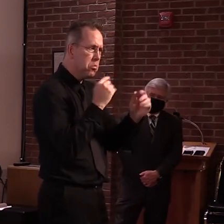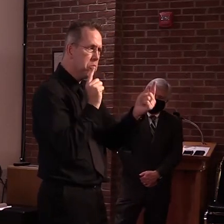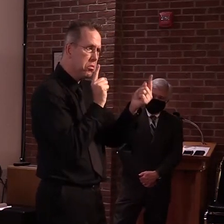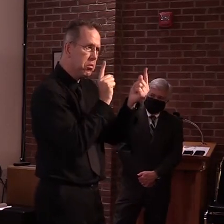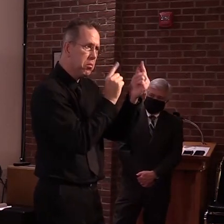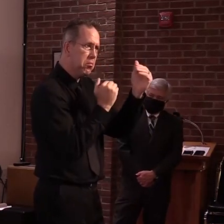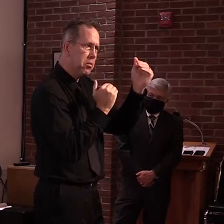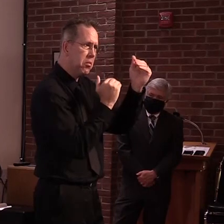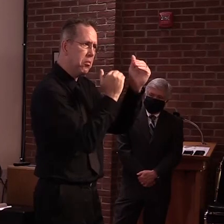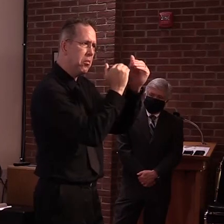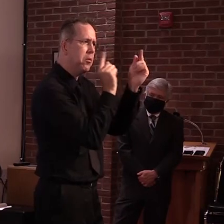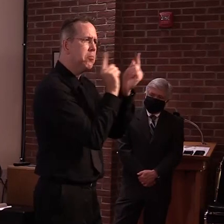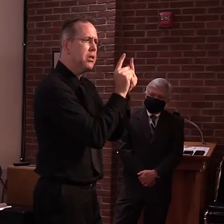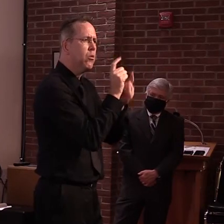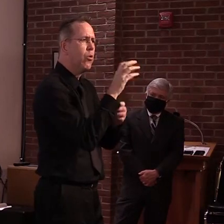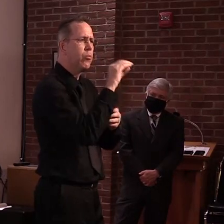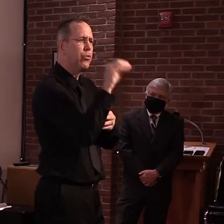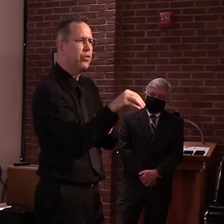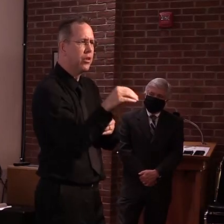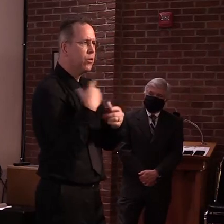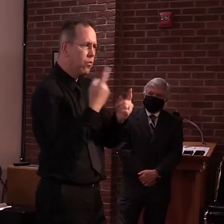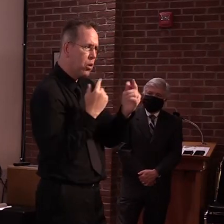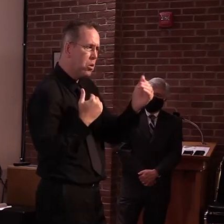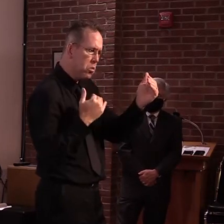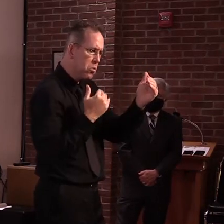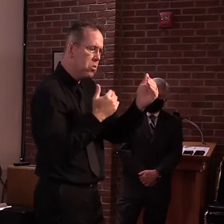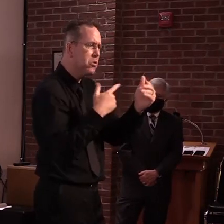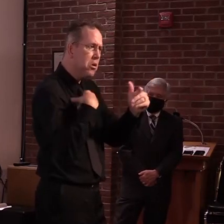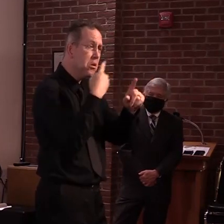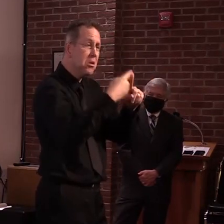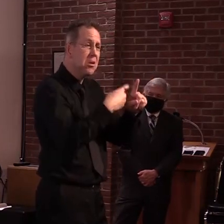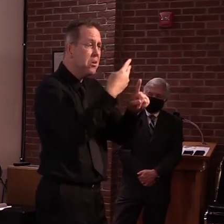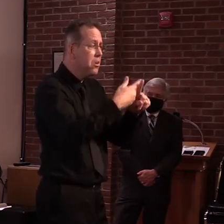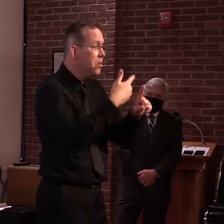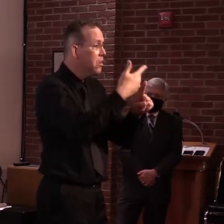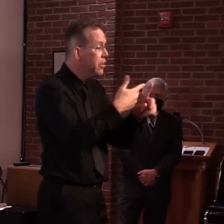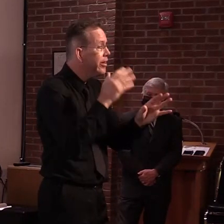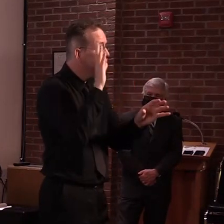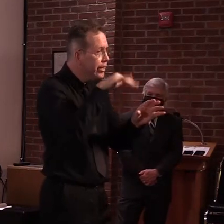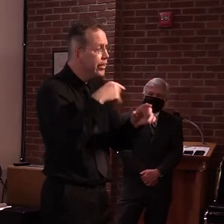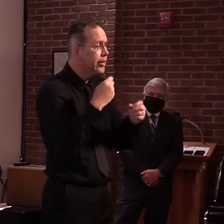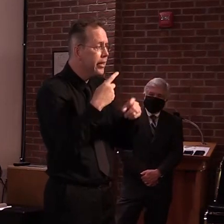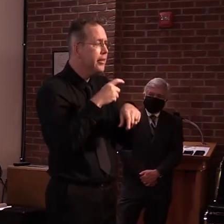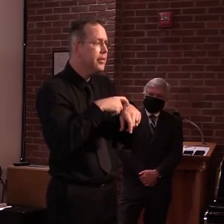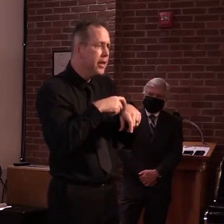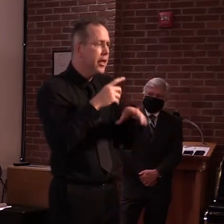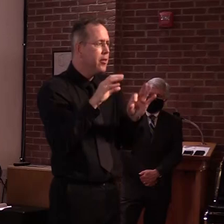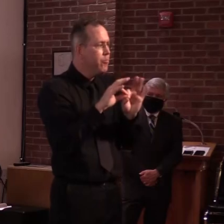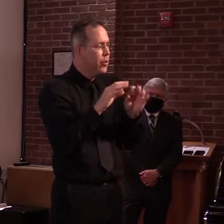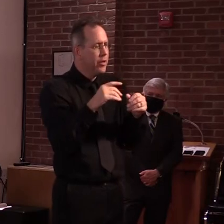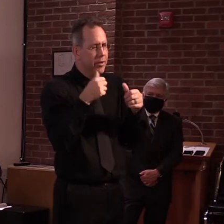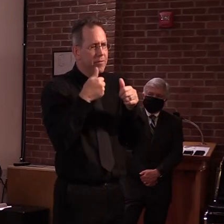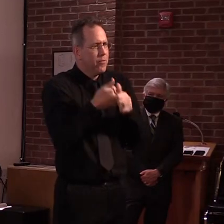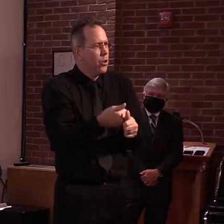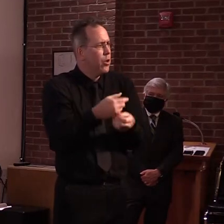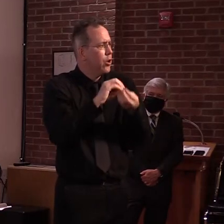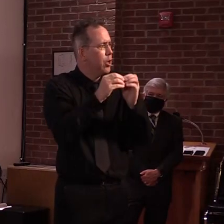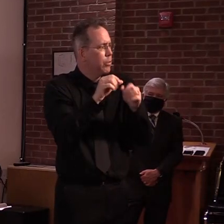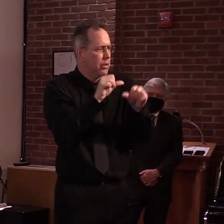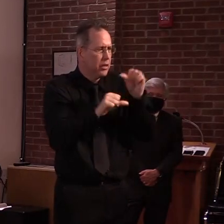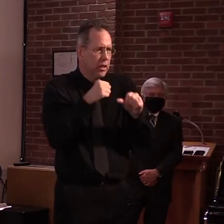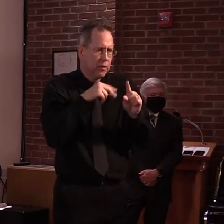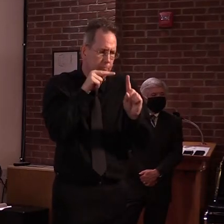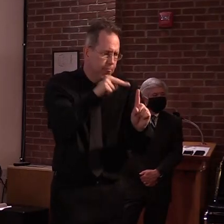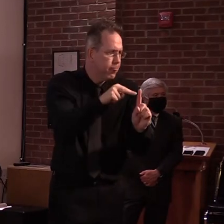hopefully within the next 2 or 3 months. But again, we'll base that on the data that we're seeing at that point in